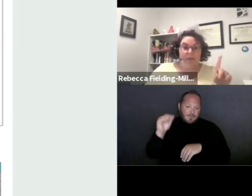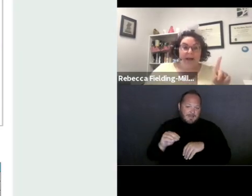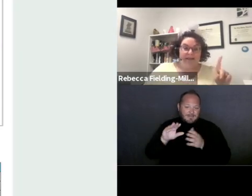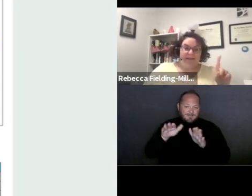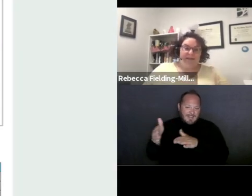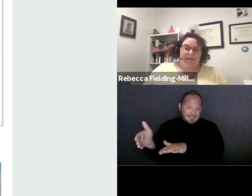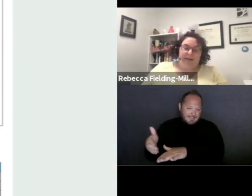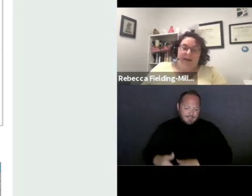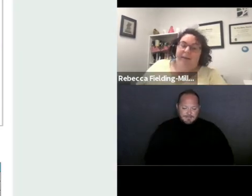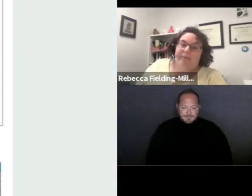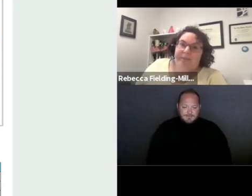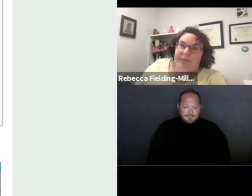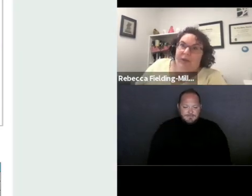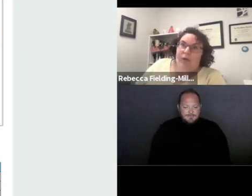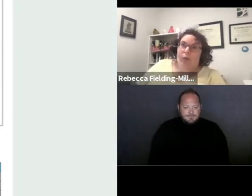But